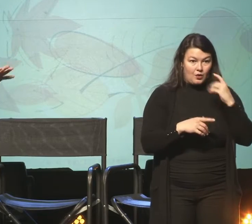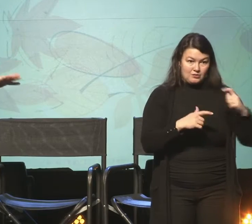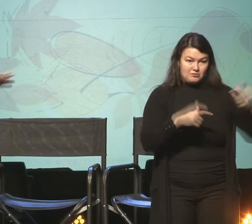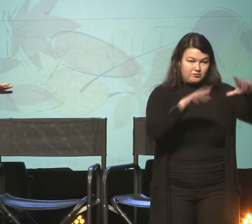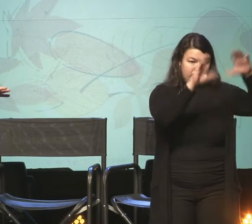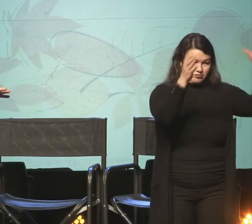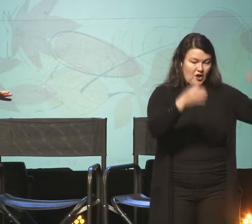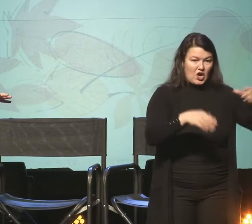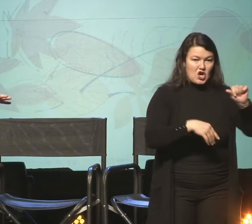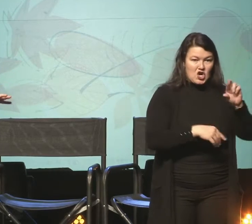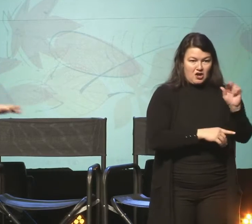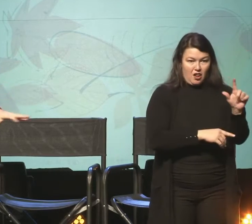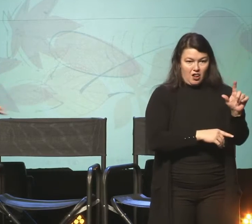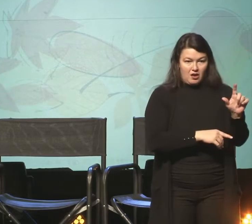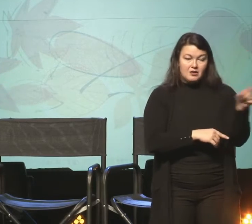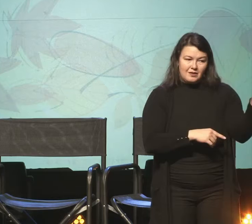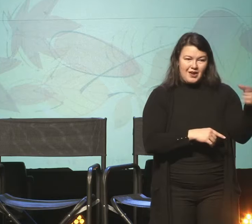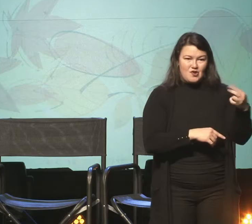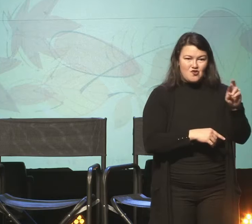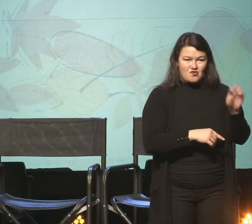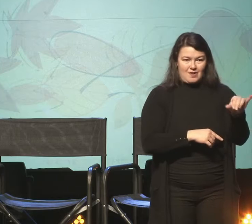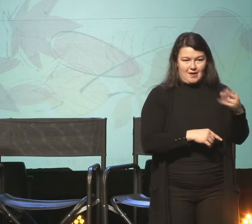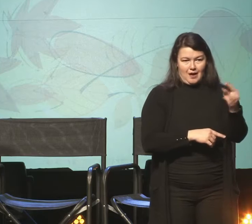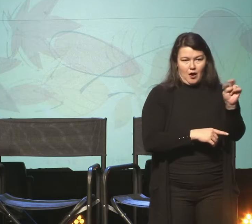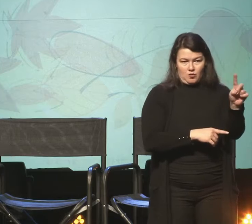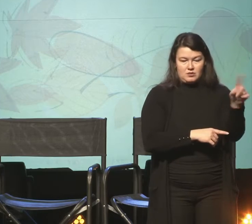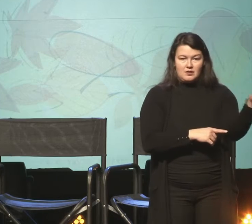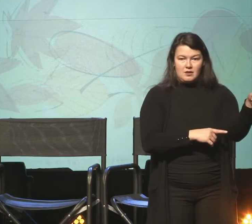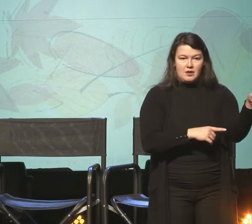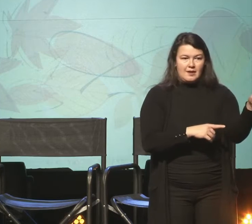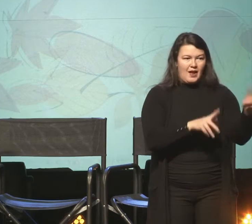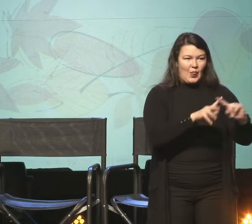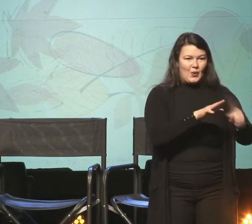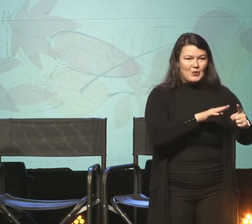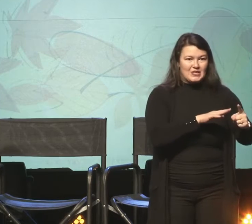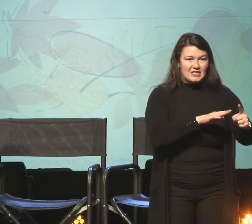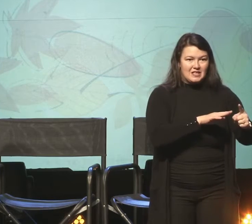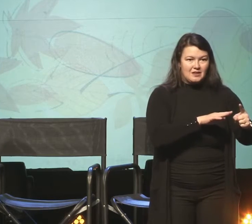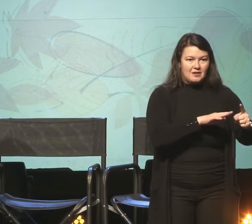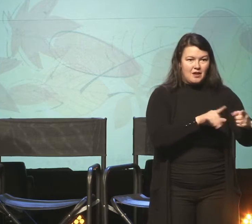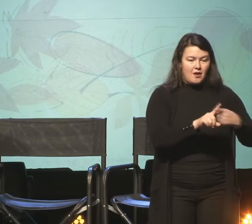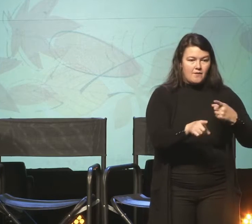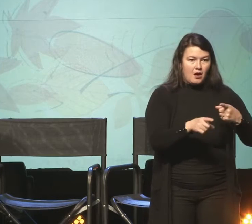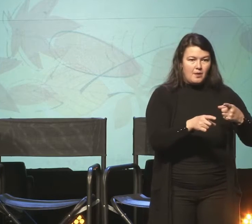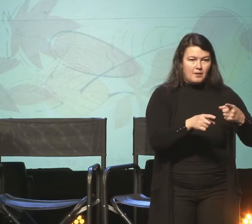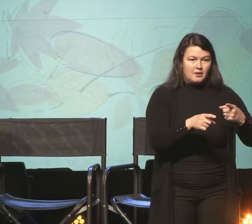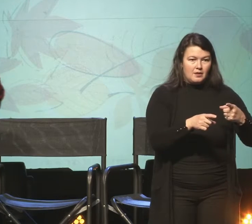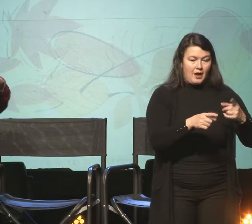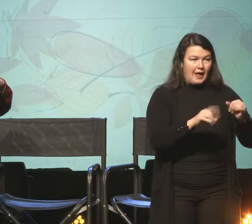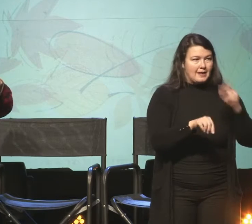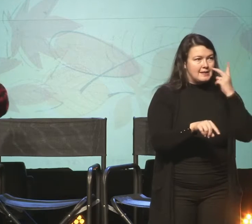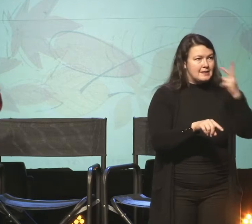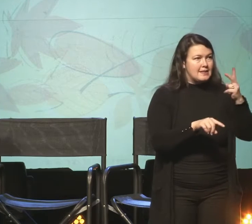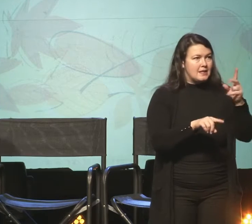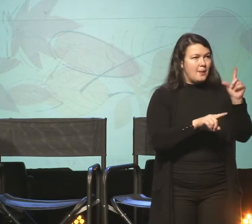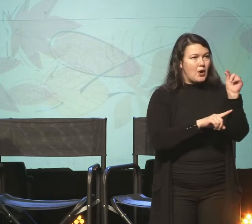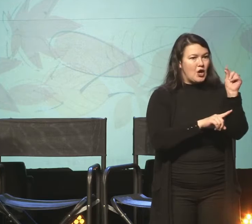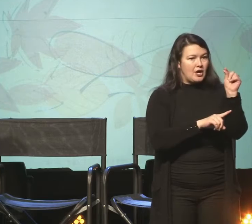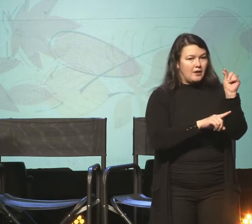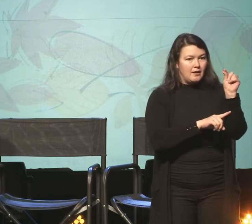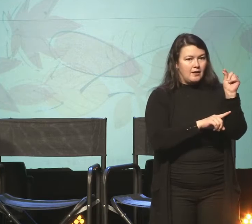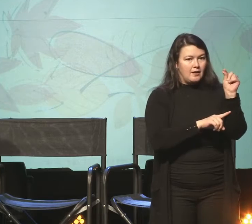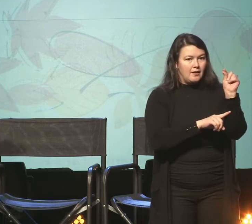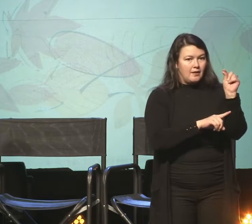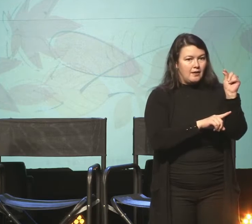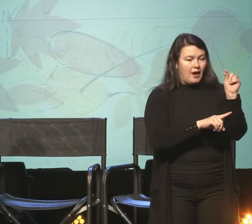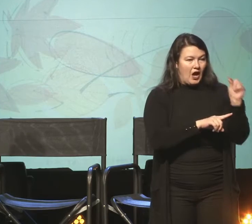mascot, Earl, a greyhound dog, gets loose from the handler and sees that bird. And so Earl starts to